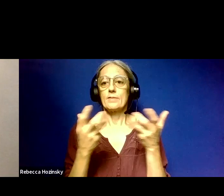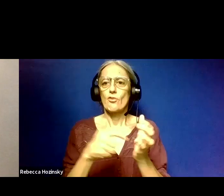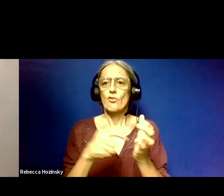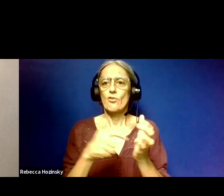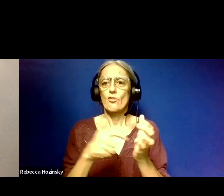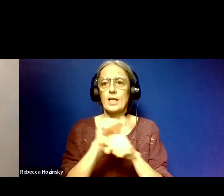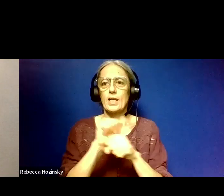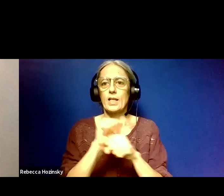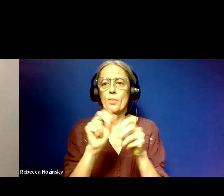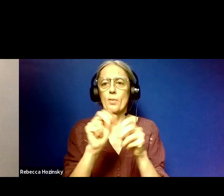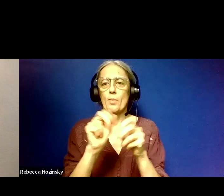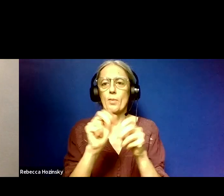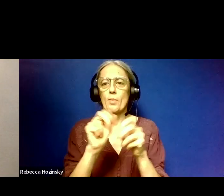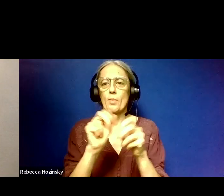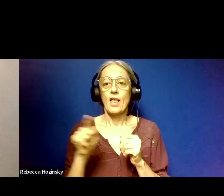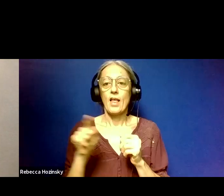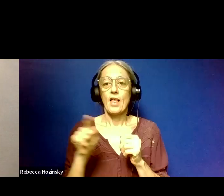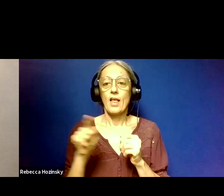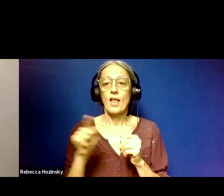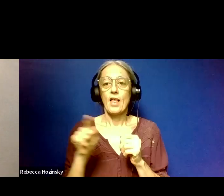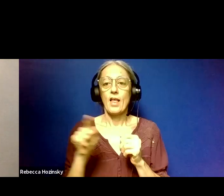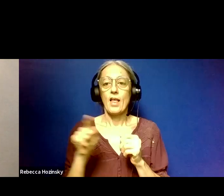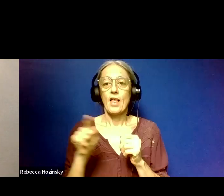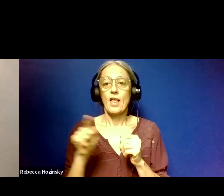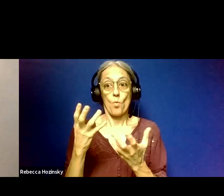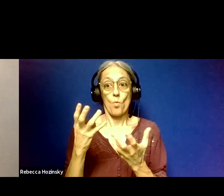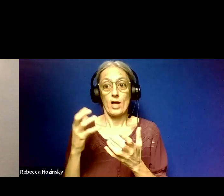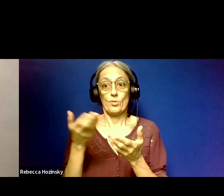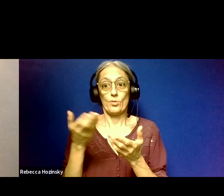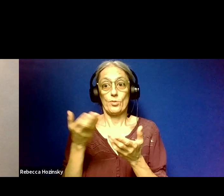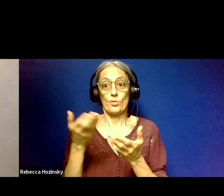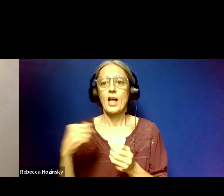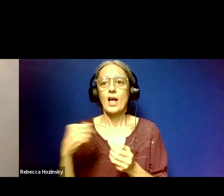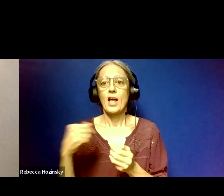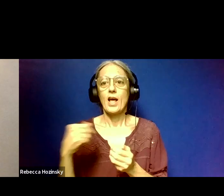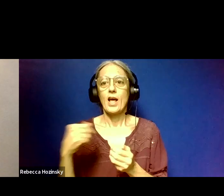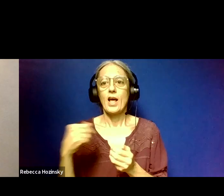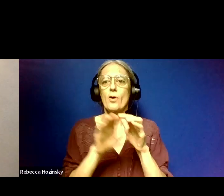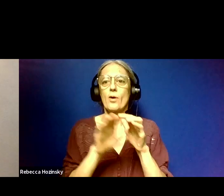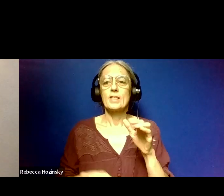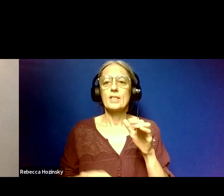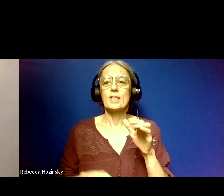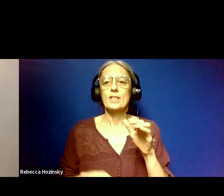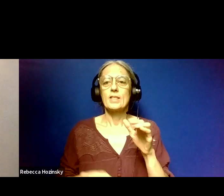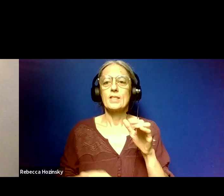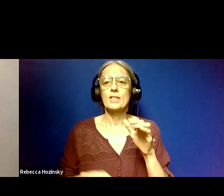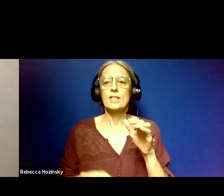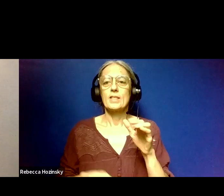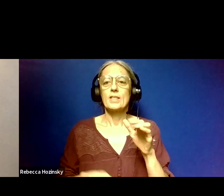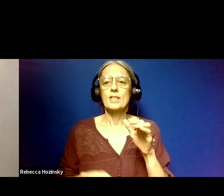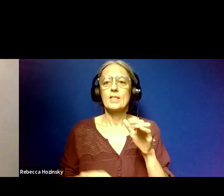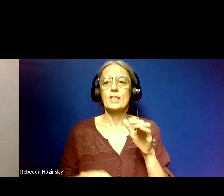they hold or seek, and who can perform the essential functions, and that's an important term,